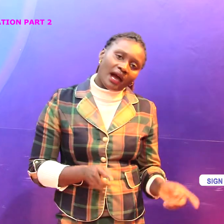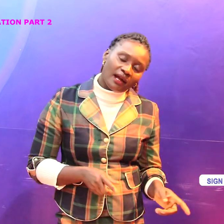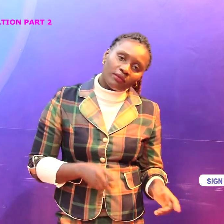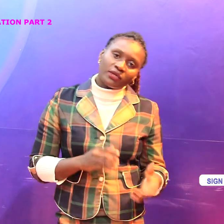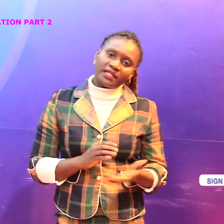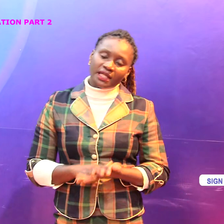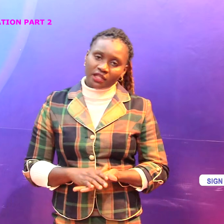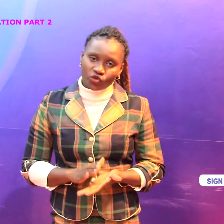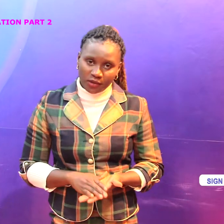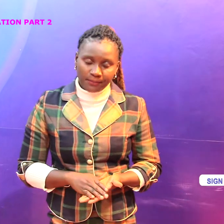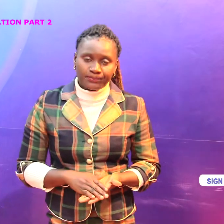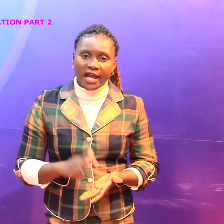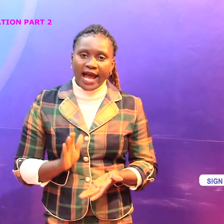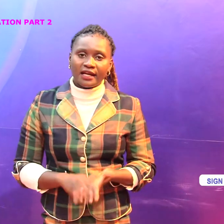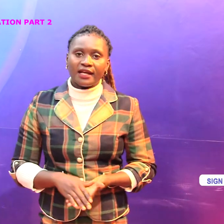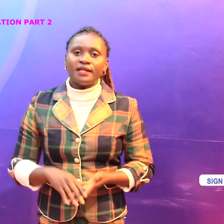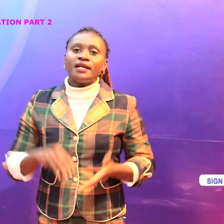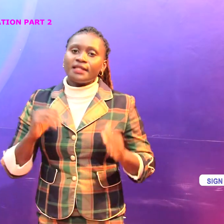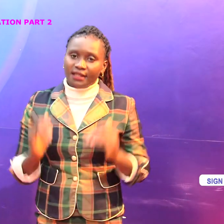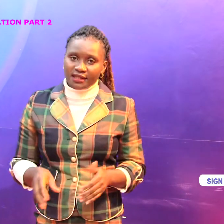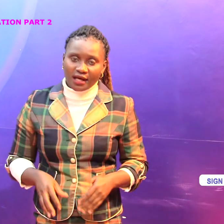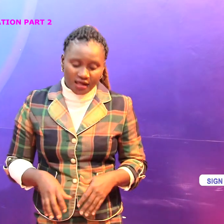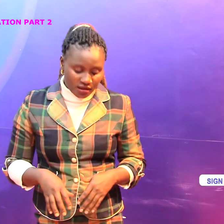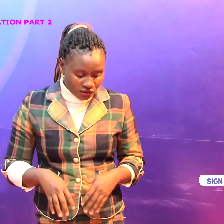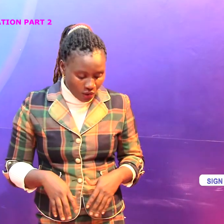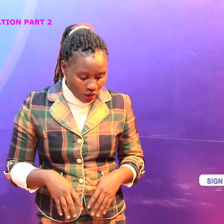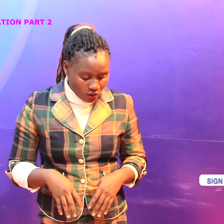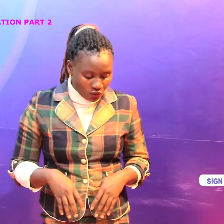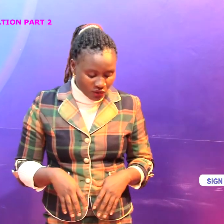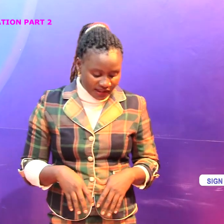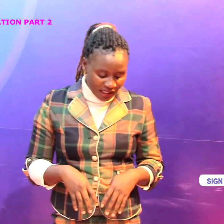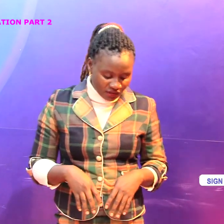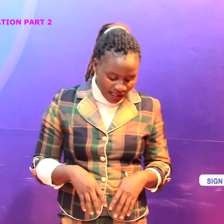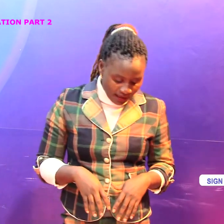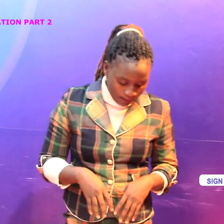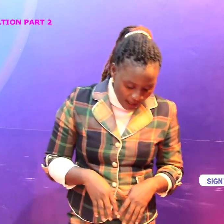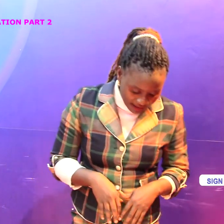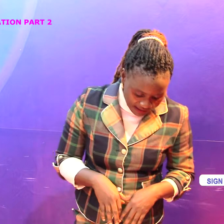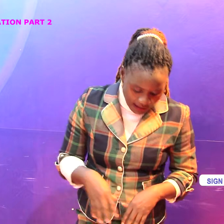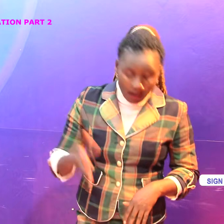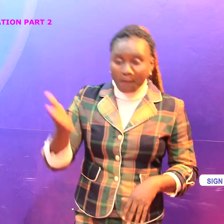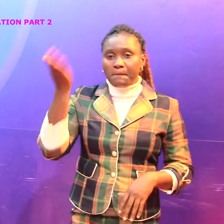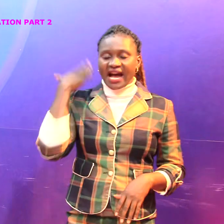girl pretended to be a head teacher. So we start with the past.